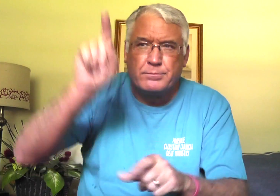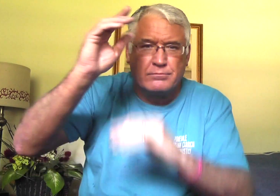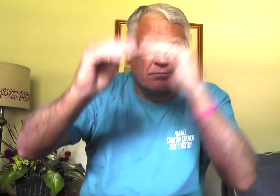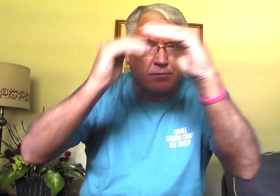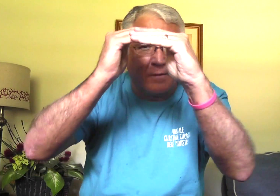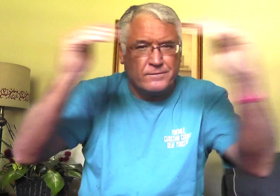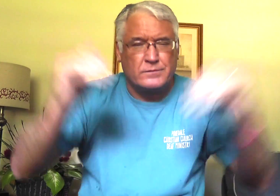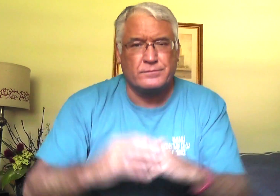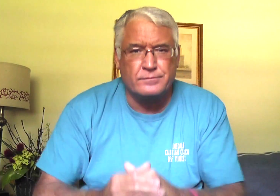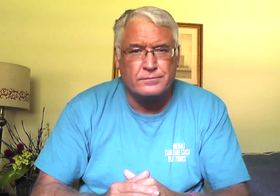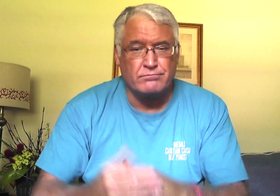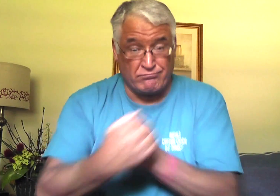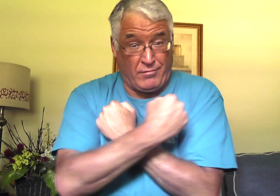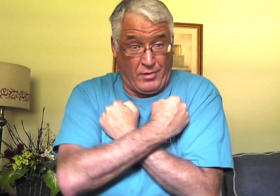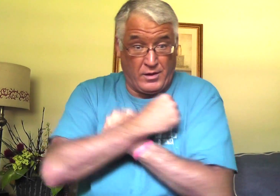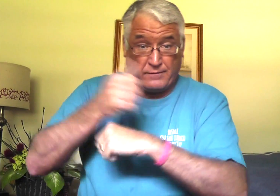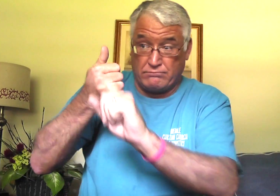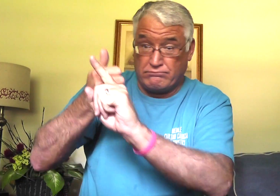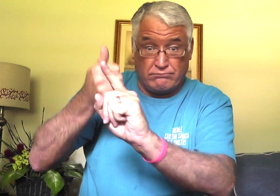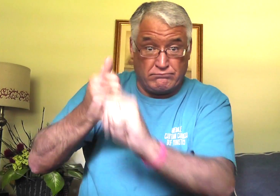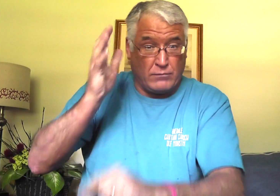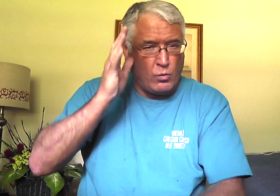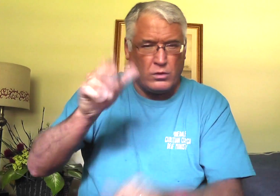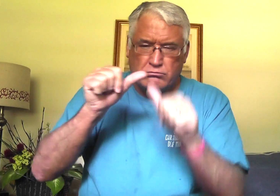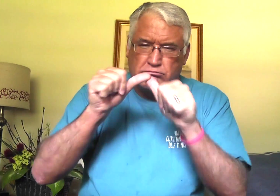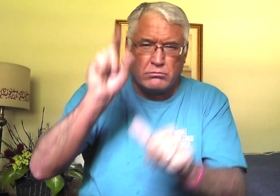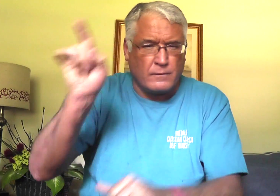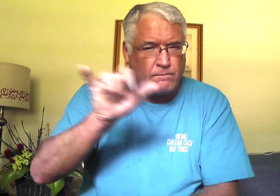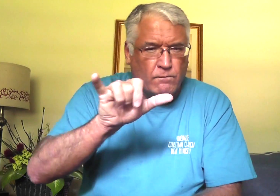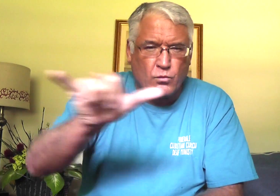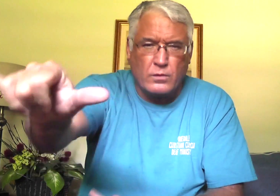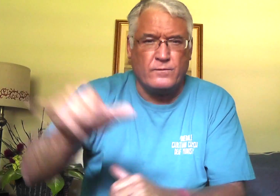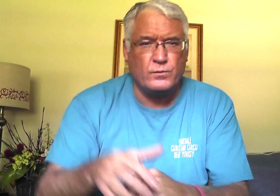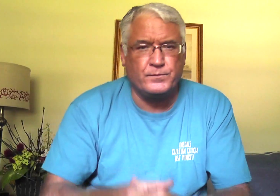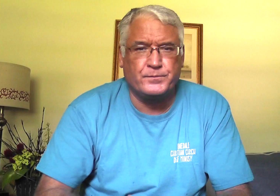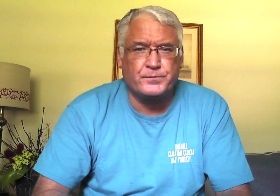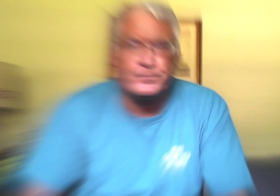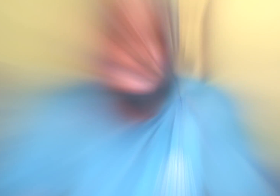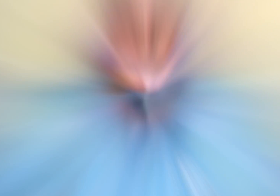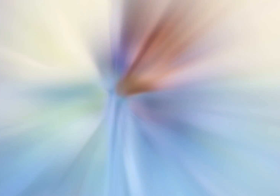That is the same as it will be in heaven. Love that will continue eternally.